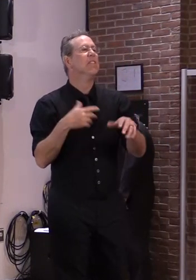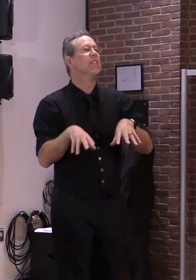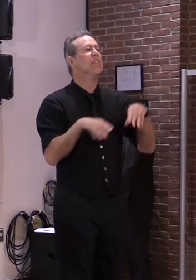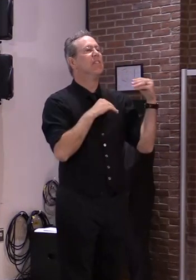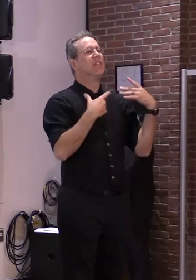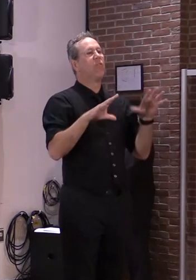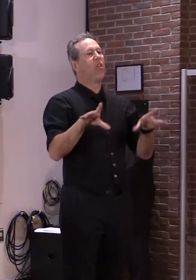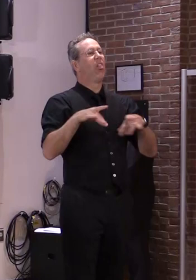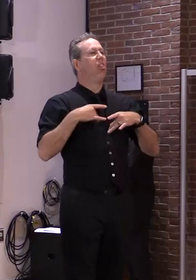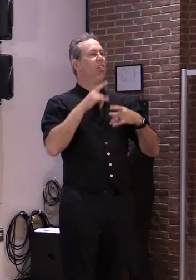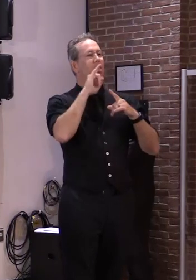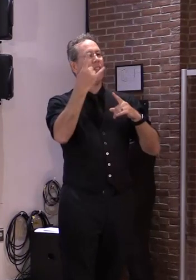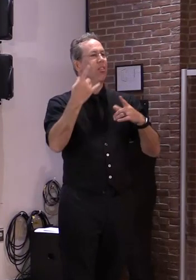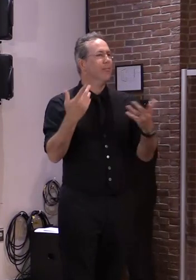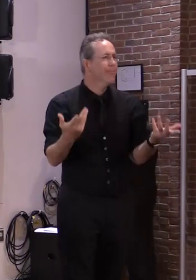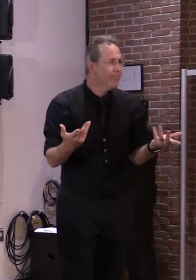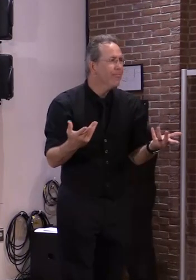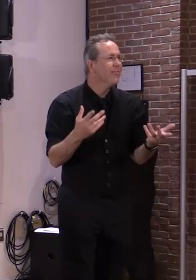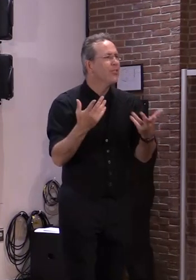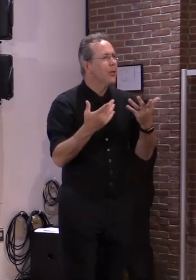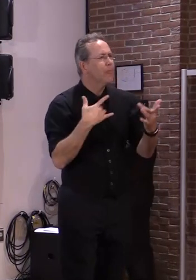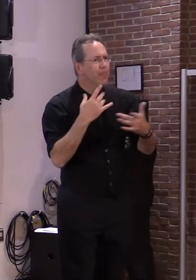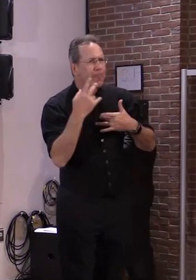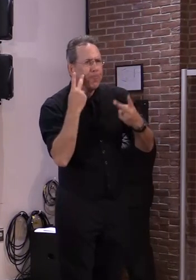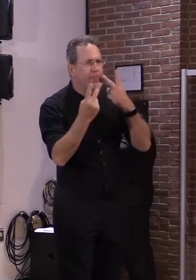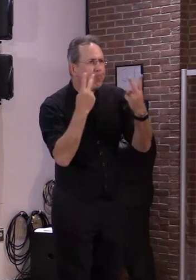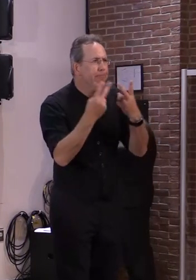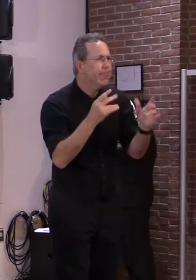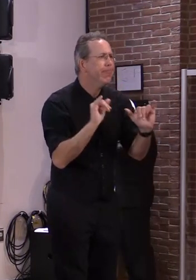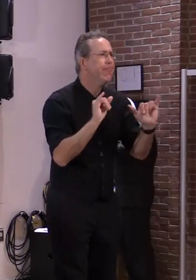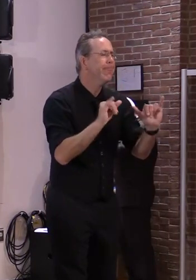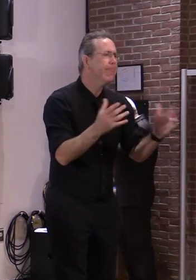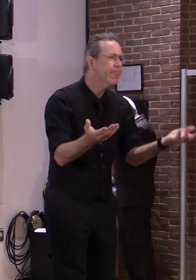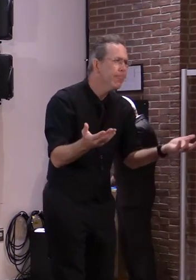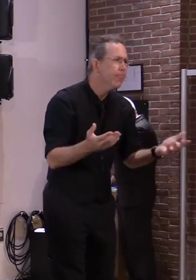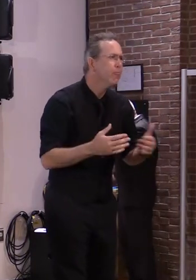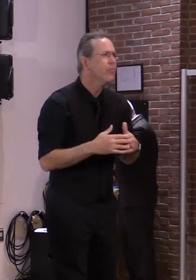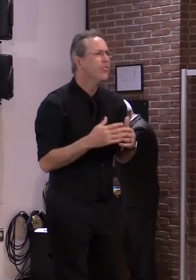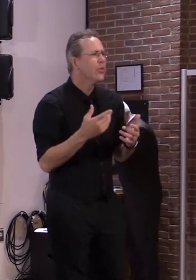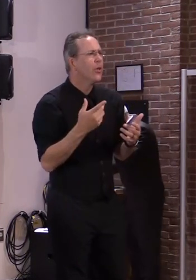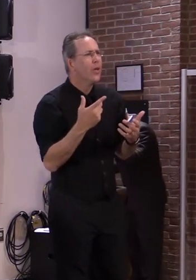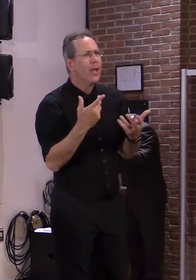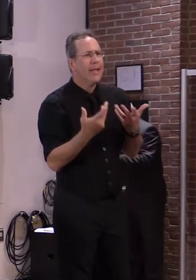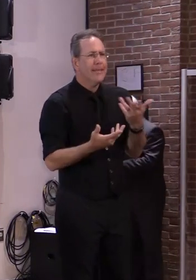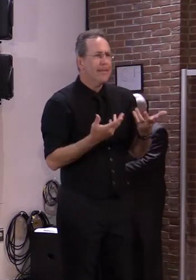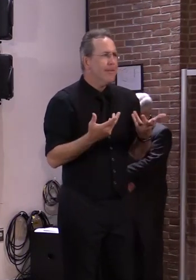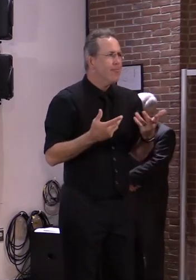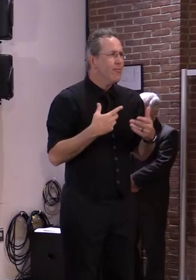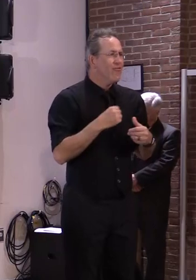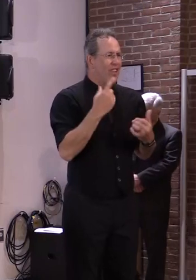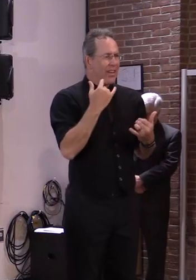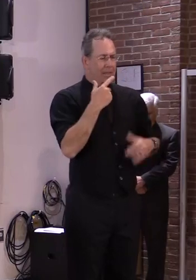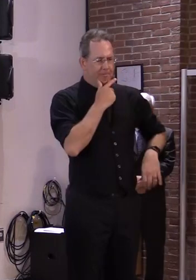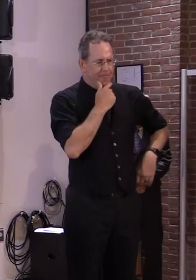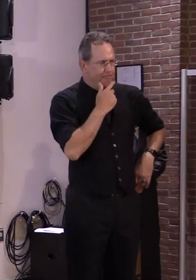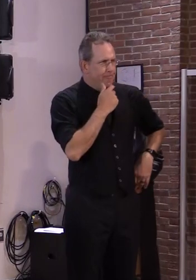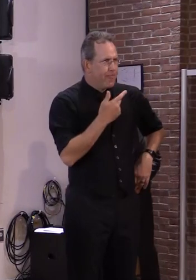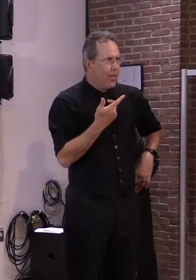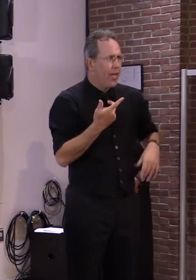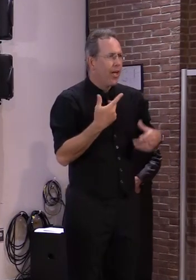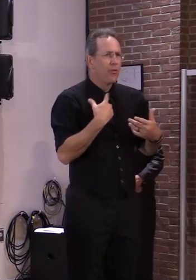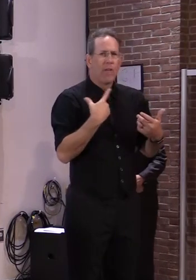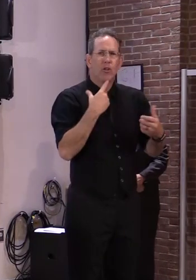but we can see how it can happen. So it's hard to really, you know, tell at this point whether we're going to see